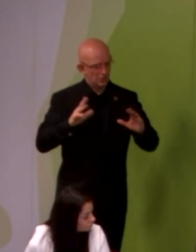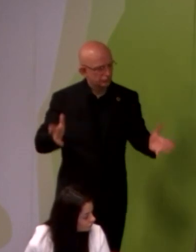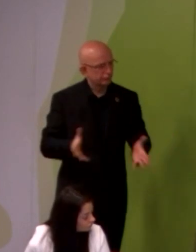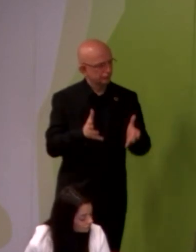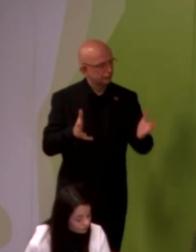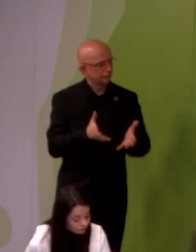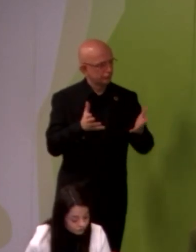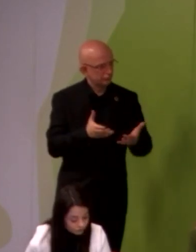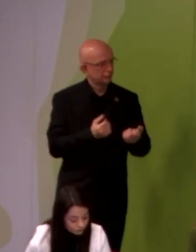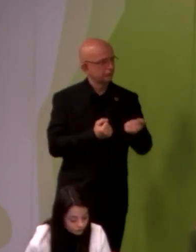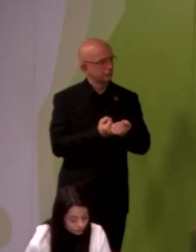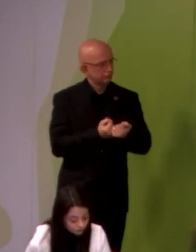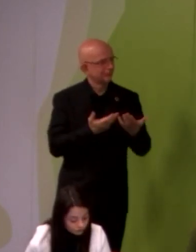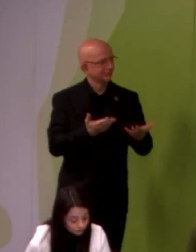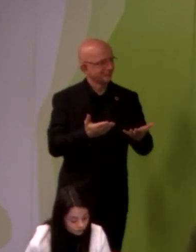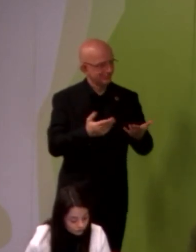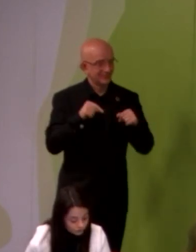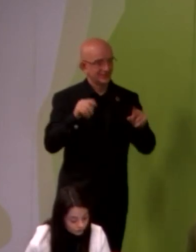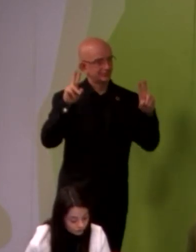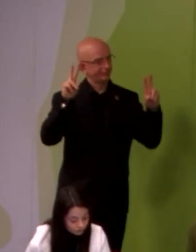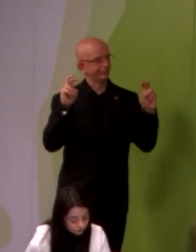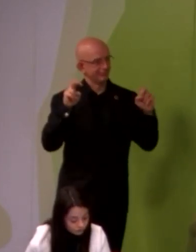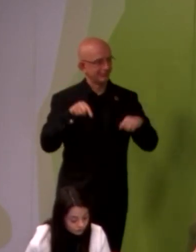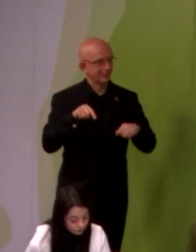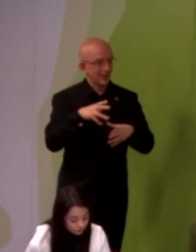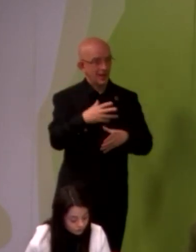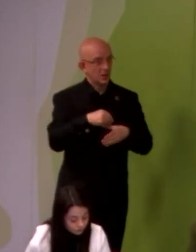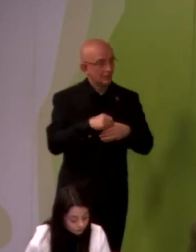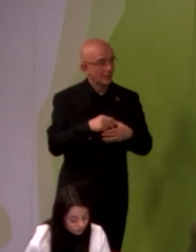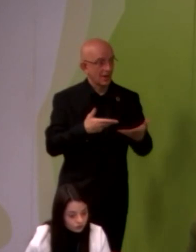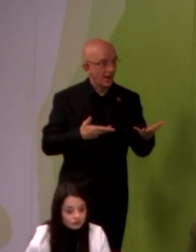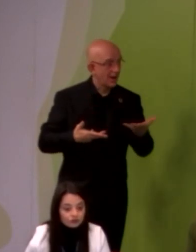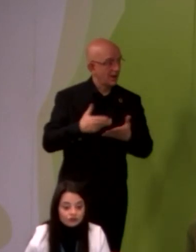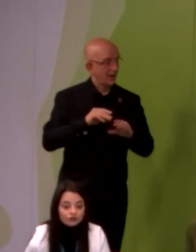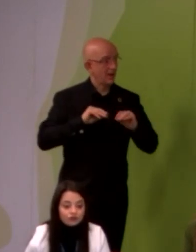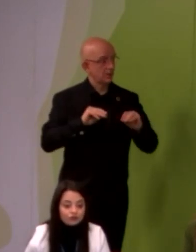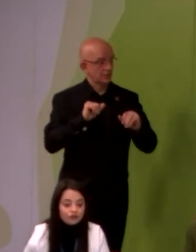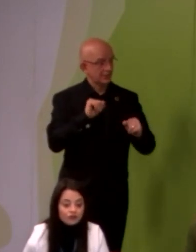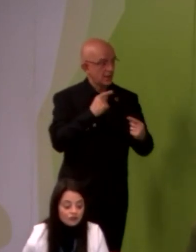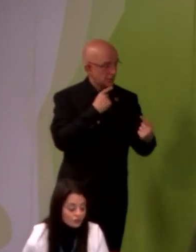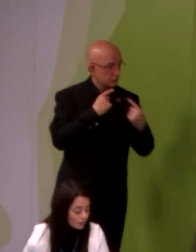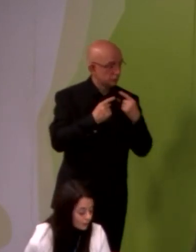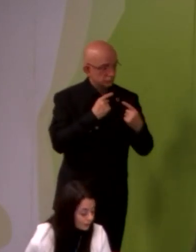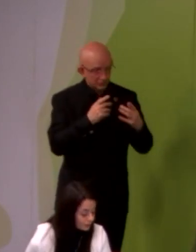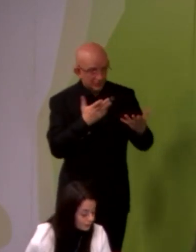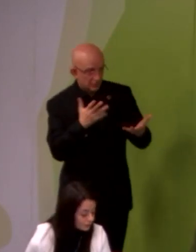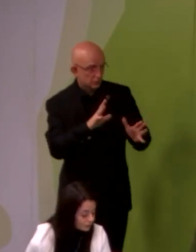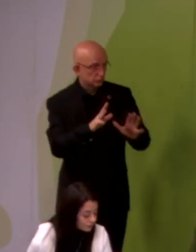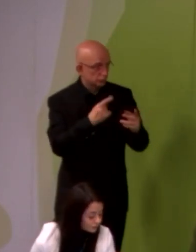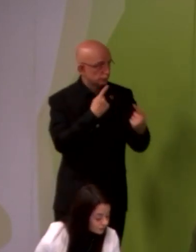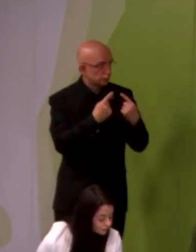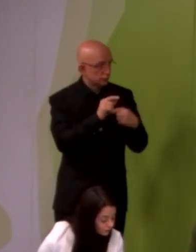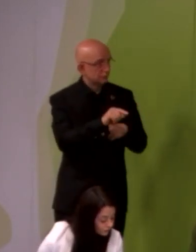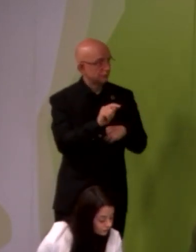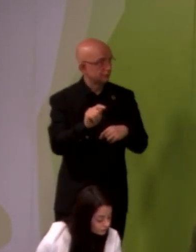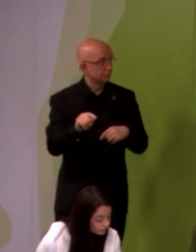that inclusive education is a negotiation. It's constantly that we need to negotiate, right? So, and